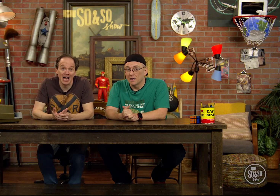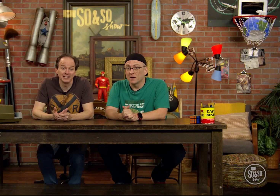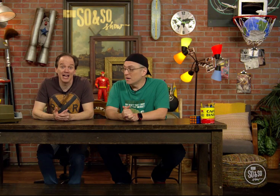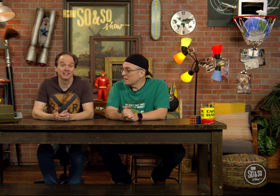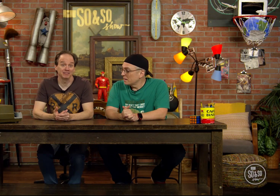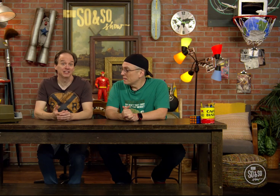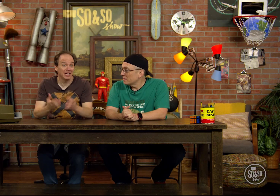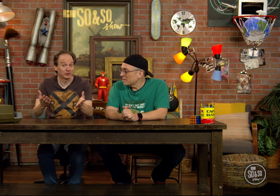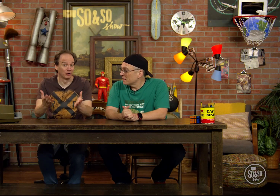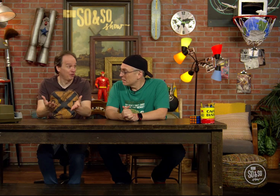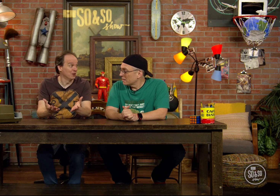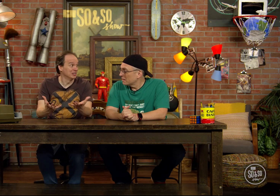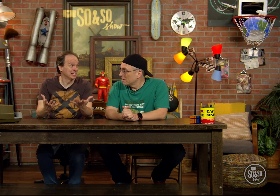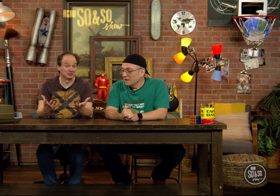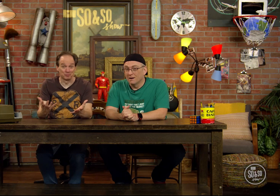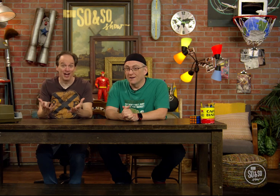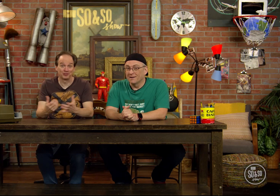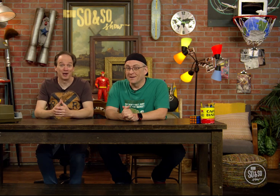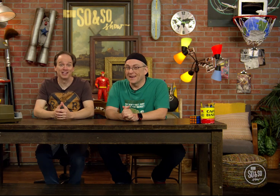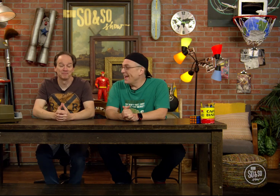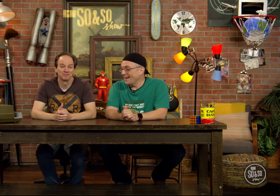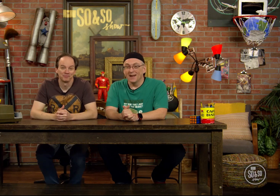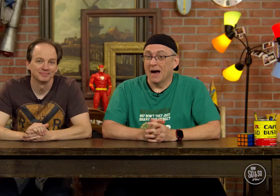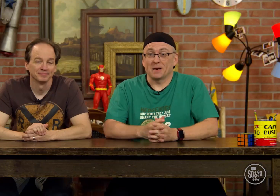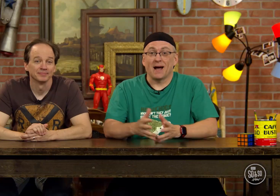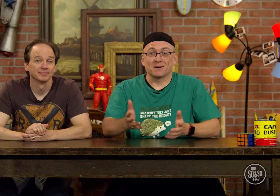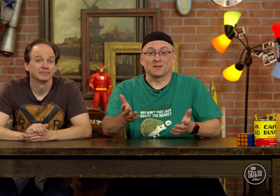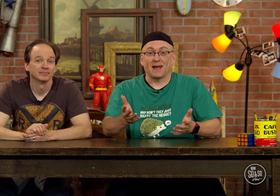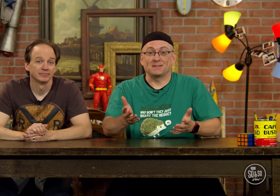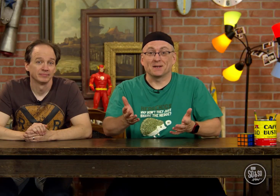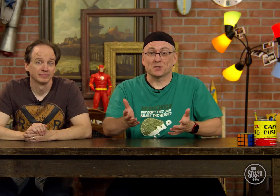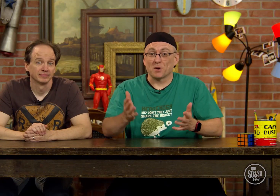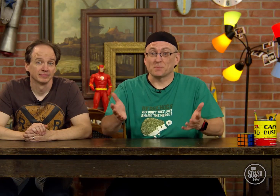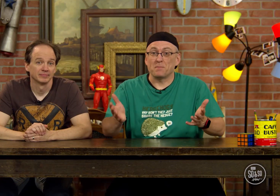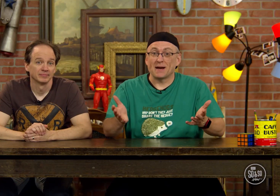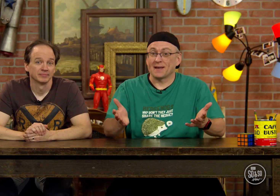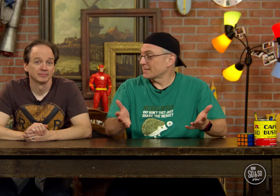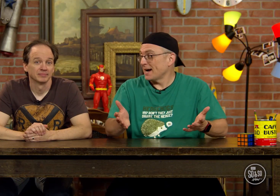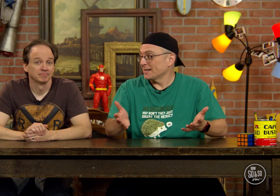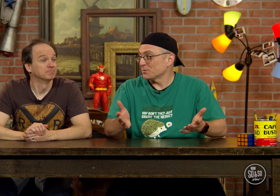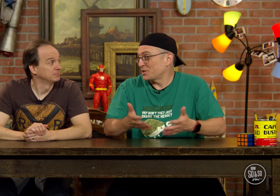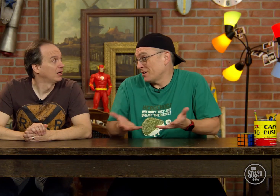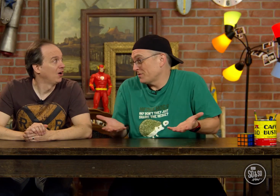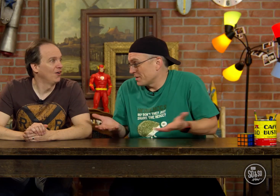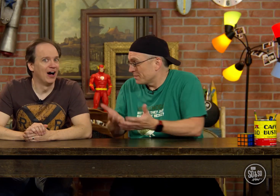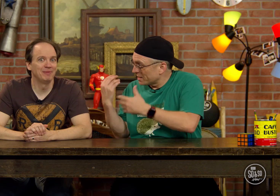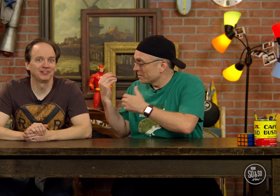kind and it's extra fun when you get surprised by it yeah I bet hikers on the at are surprised by Patty Cake's kindness when she cooks for them I bet